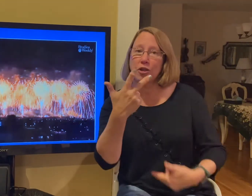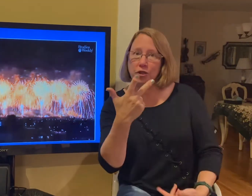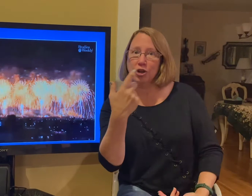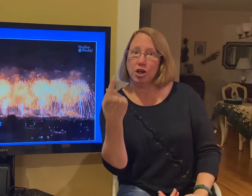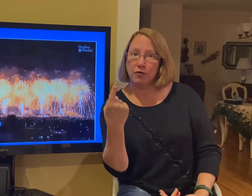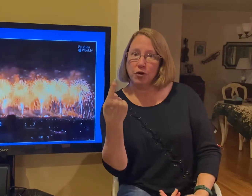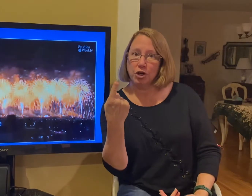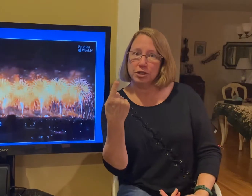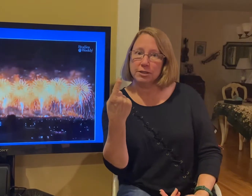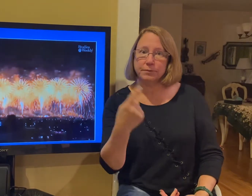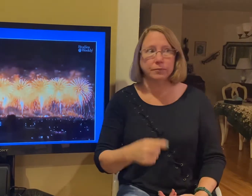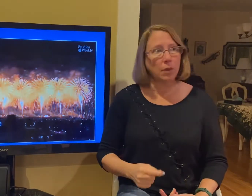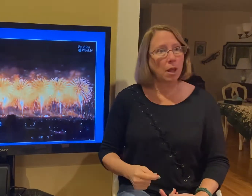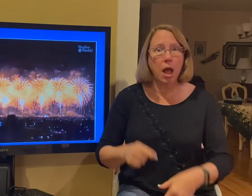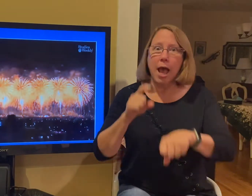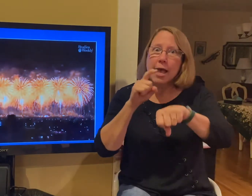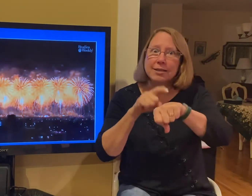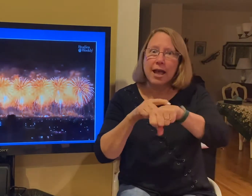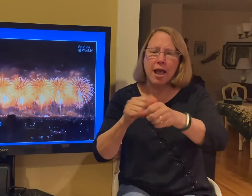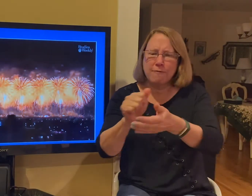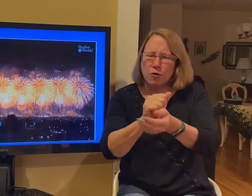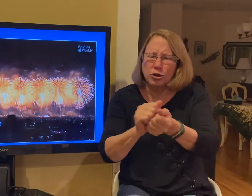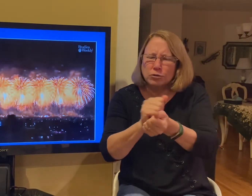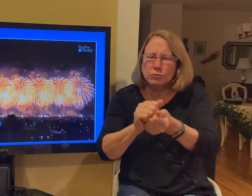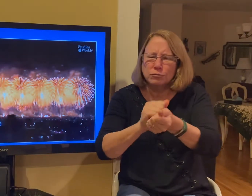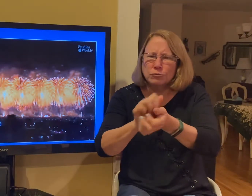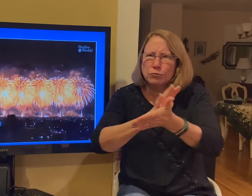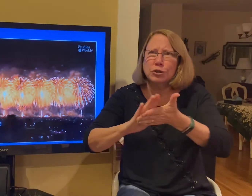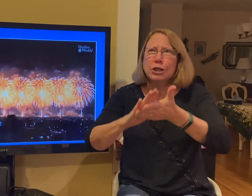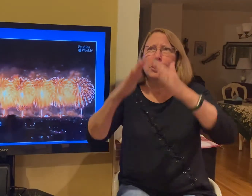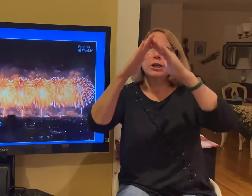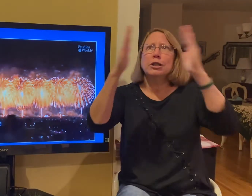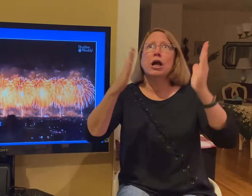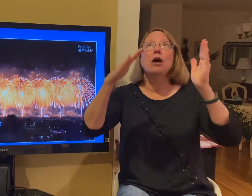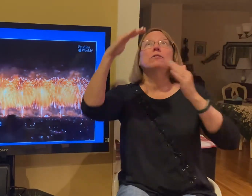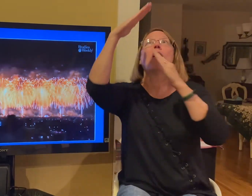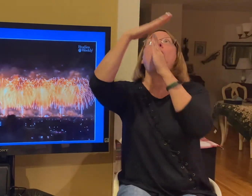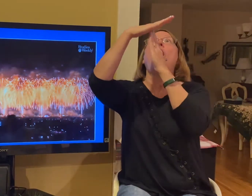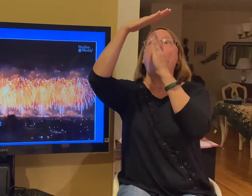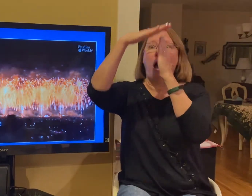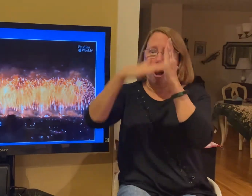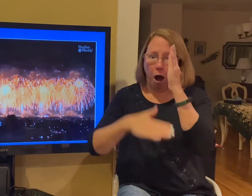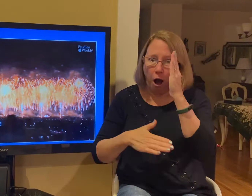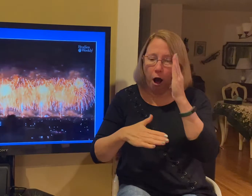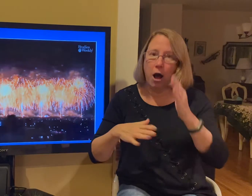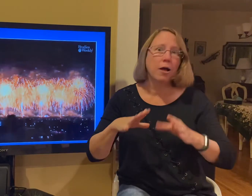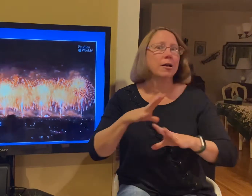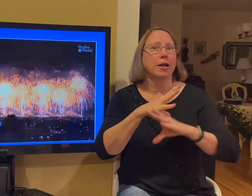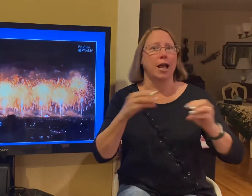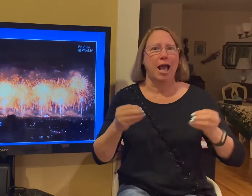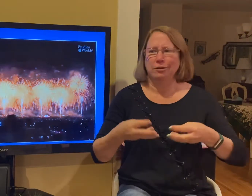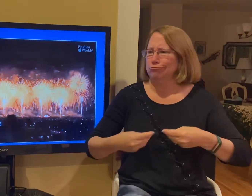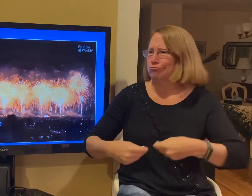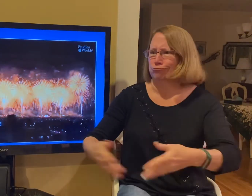as a clean slate. People clean their homes from top to bottom and remove clutter, hoping to encourage new beginnings